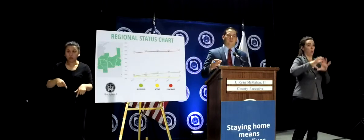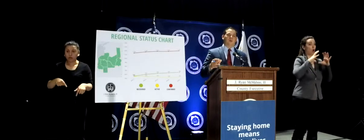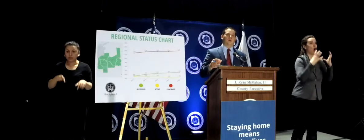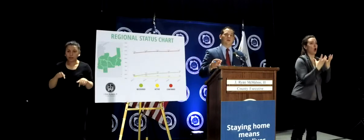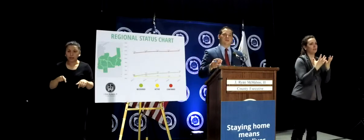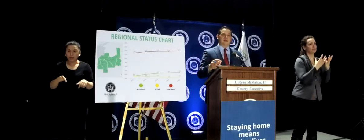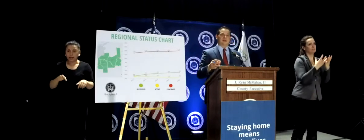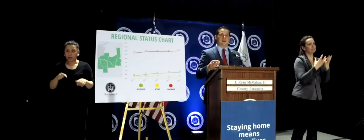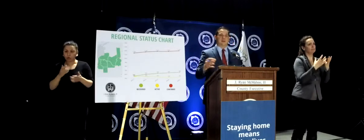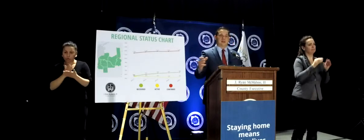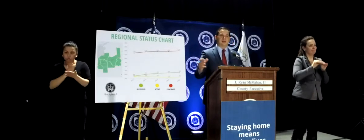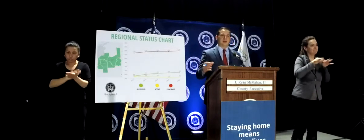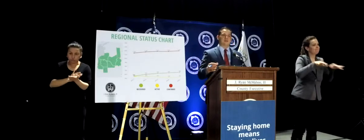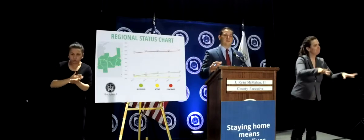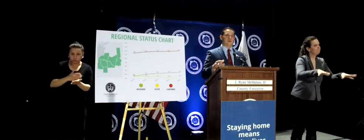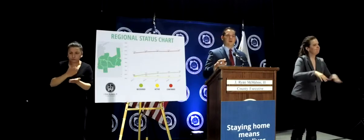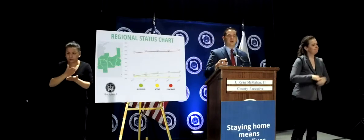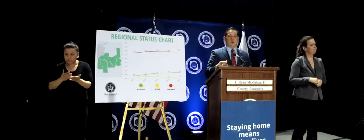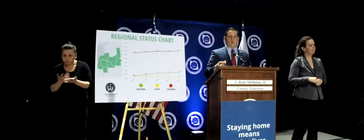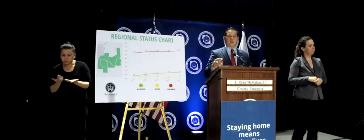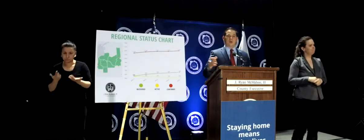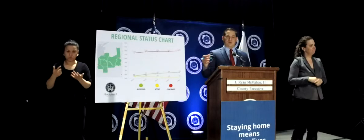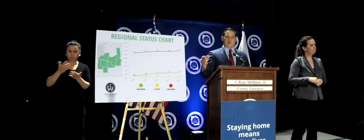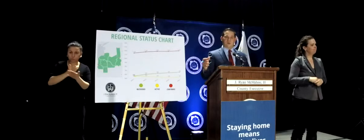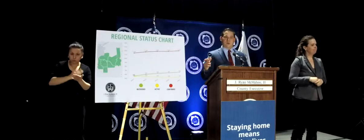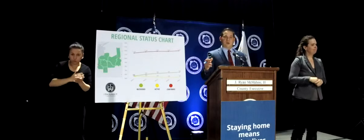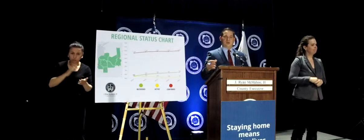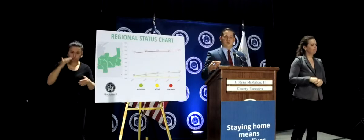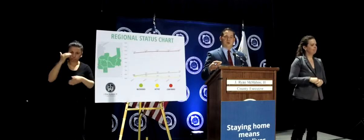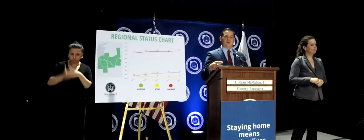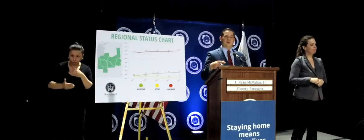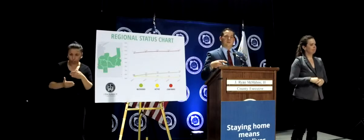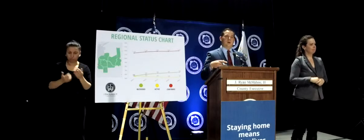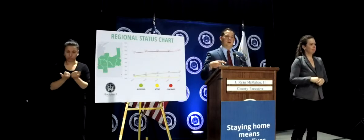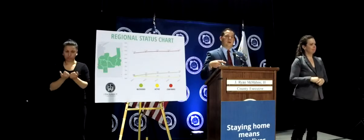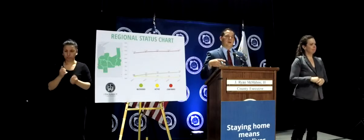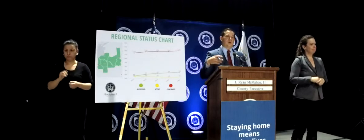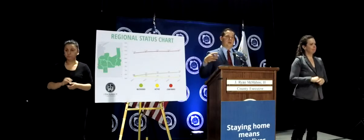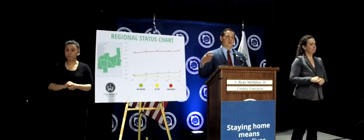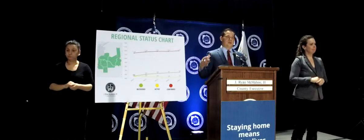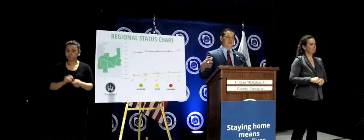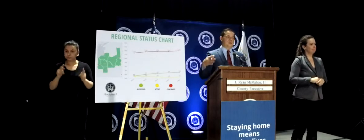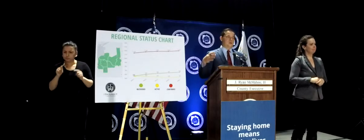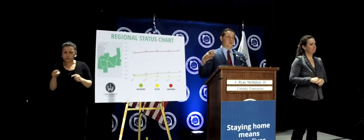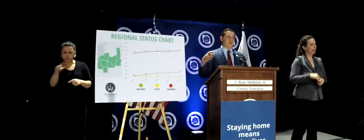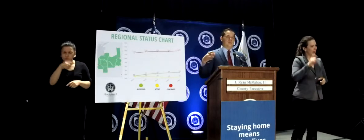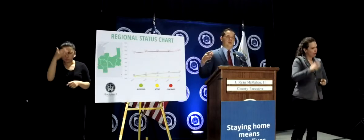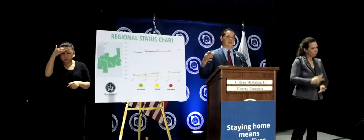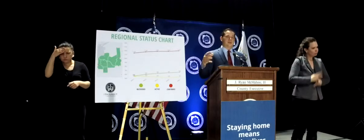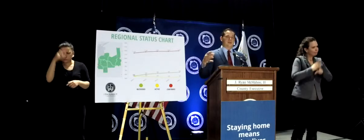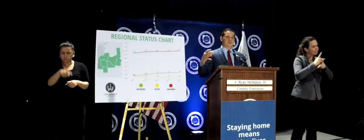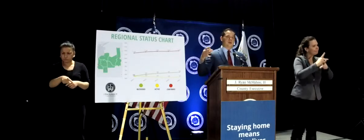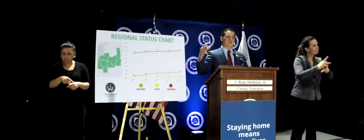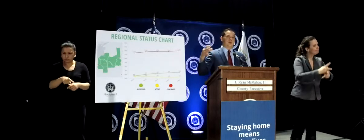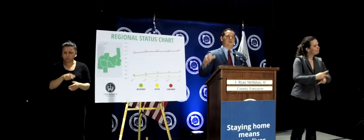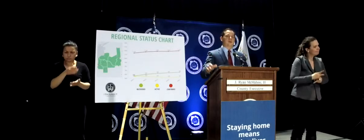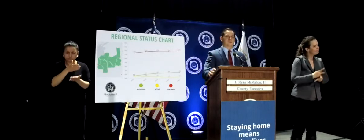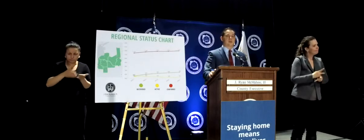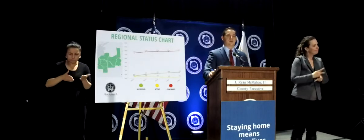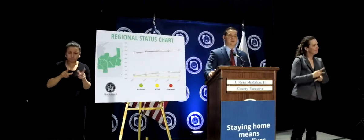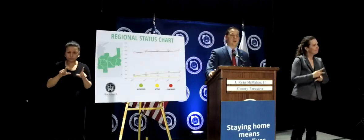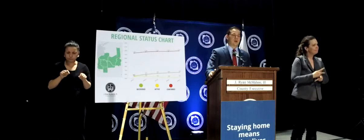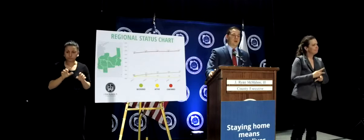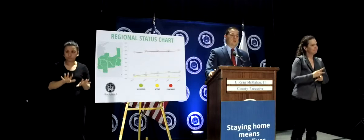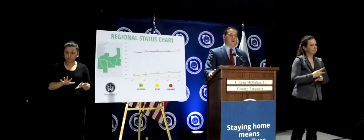Having people who are sick on the sidelines for a week or two is one thing, but going into 2-3 months can lead to very, very